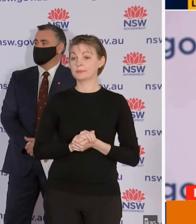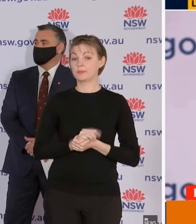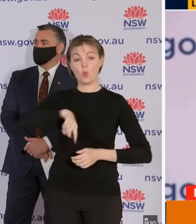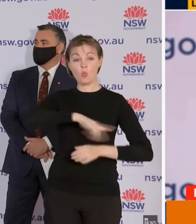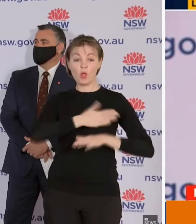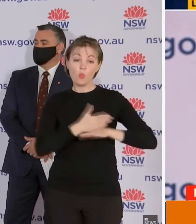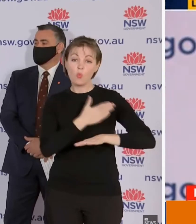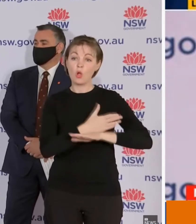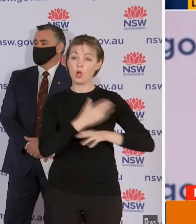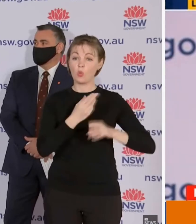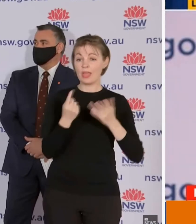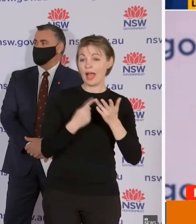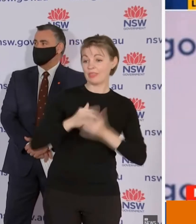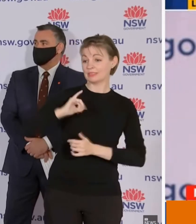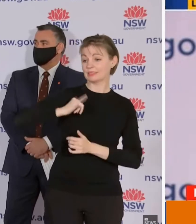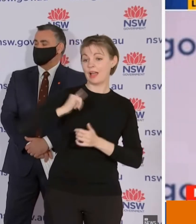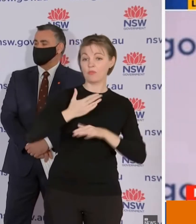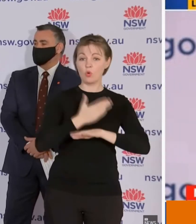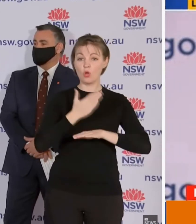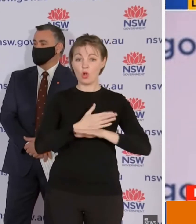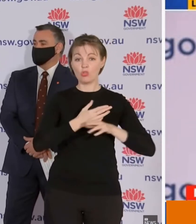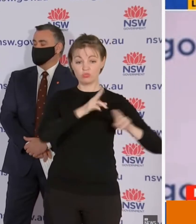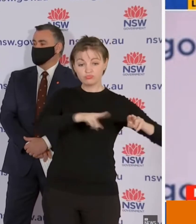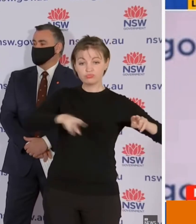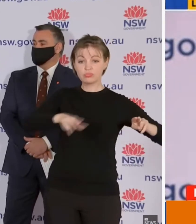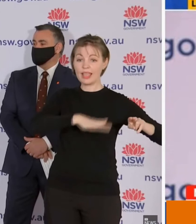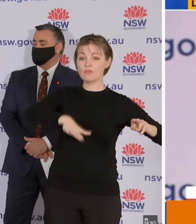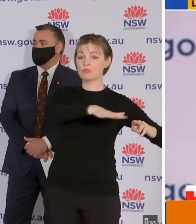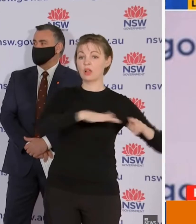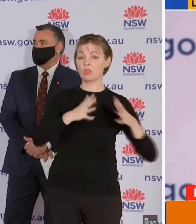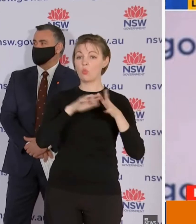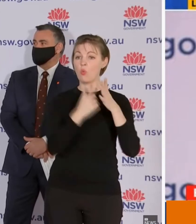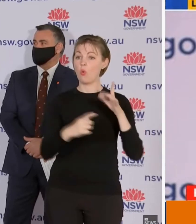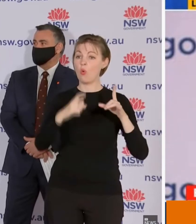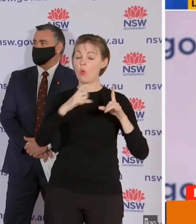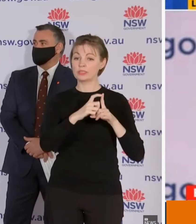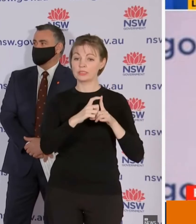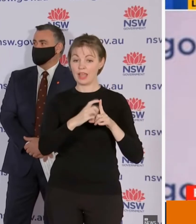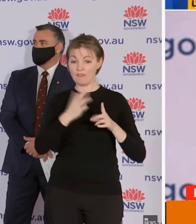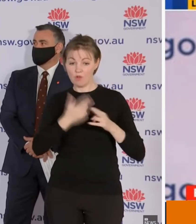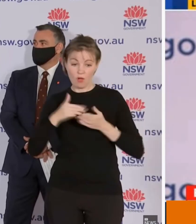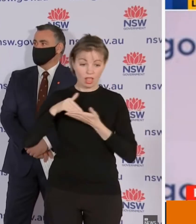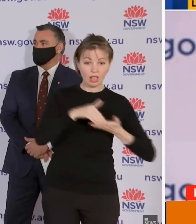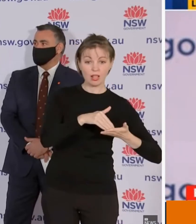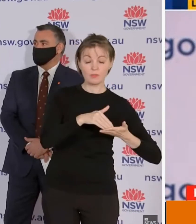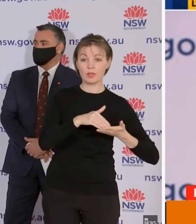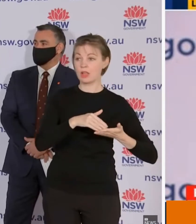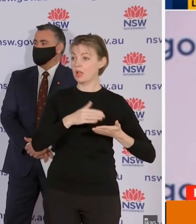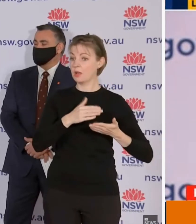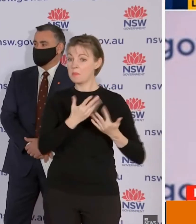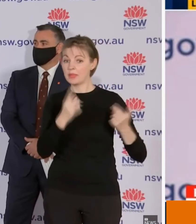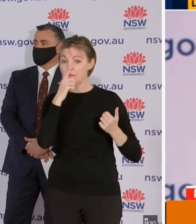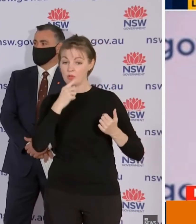to our ward orderlies enough. A lot of these patients need to be nursed onto their stomachs. That improves ventilation